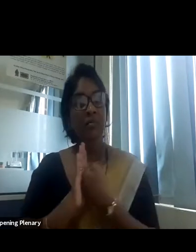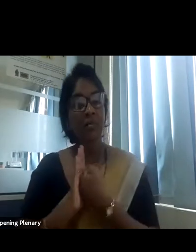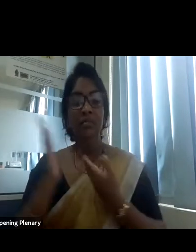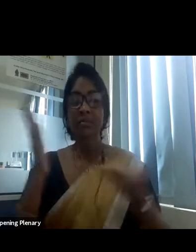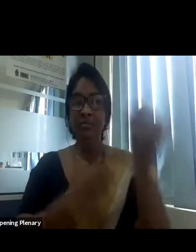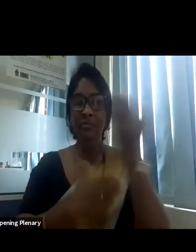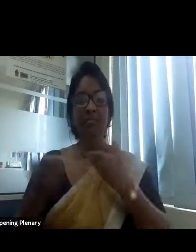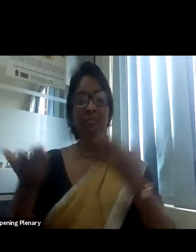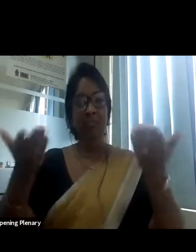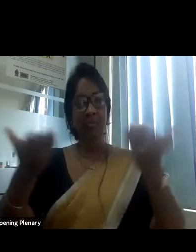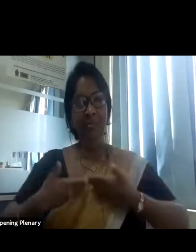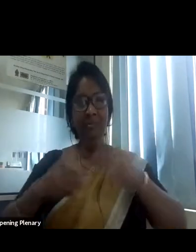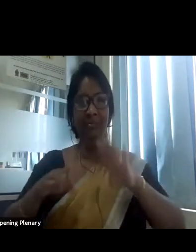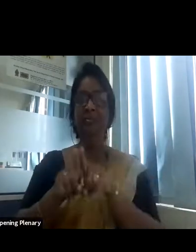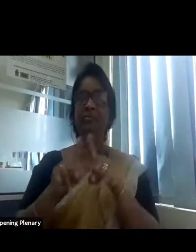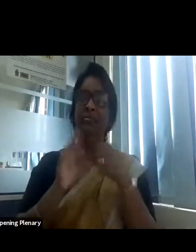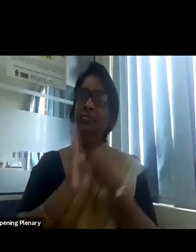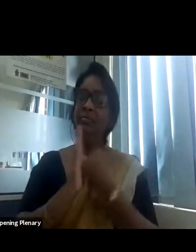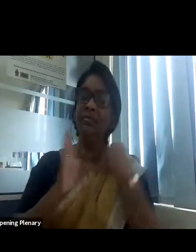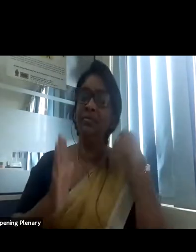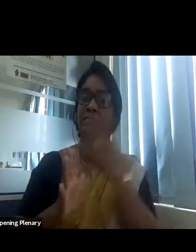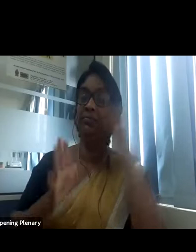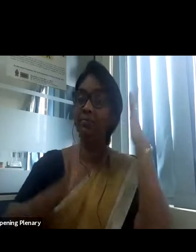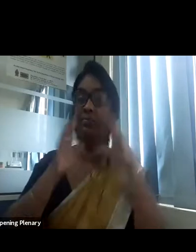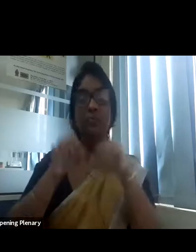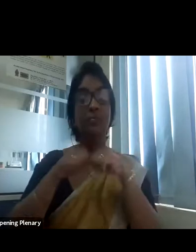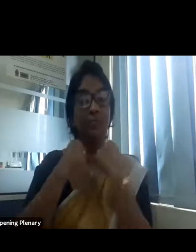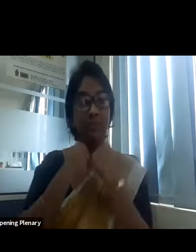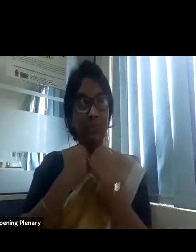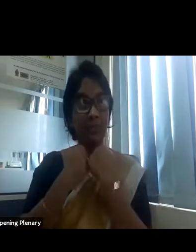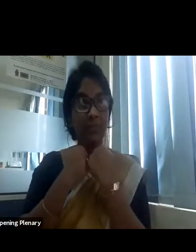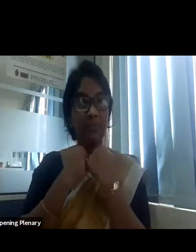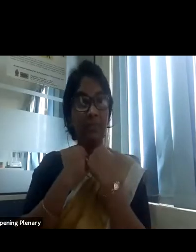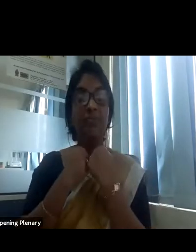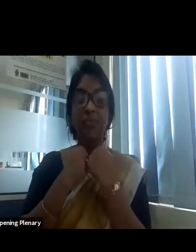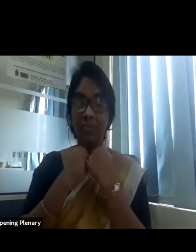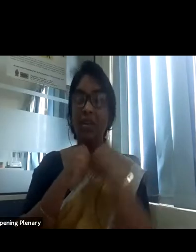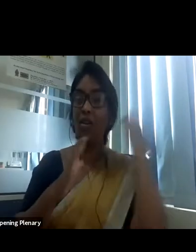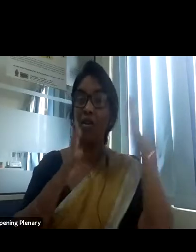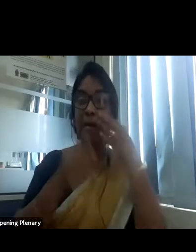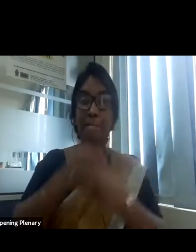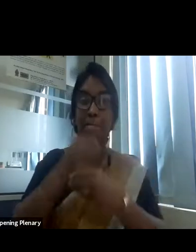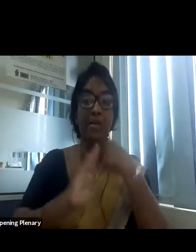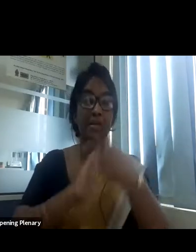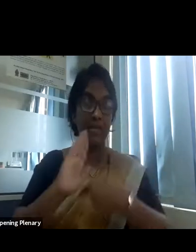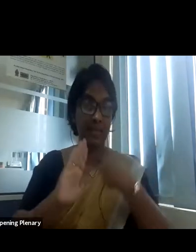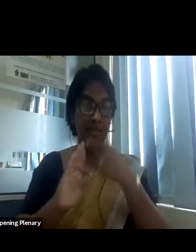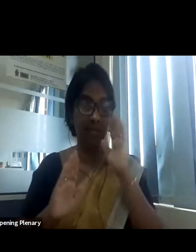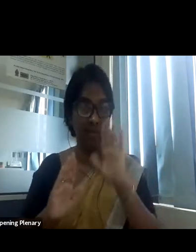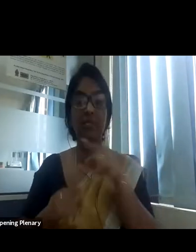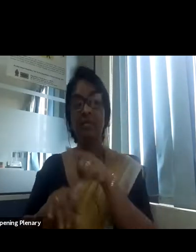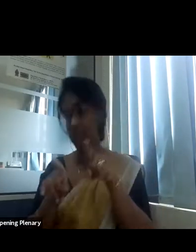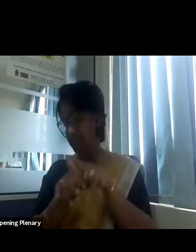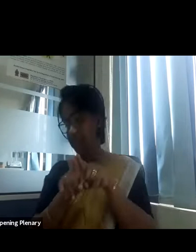Business Sri Lanka. This virtual conference aims to shape the future of business by